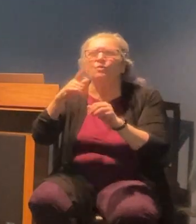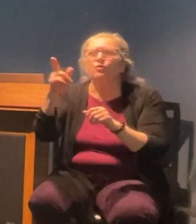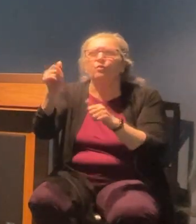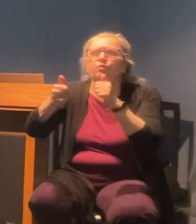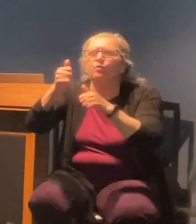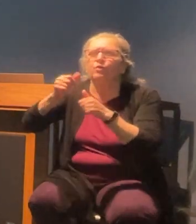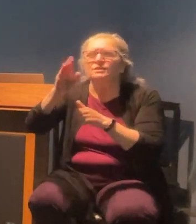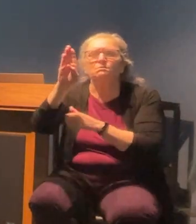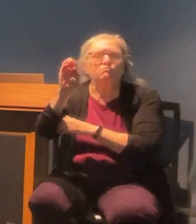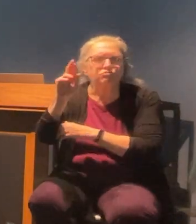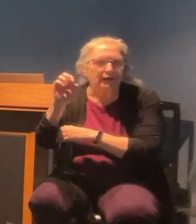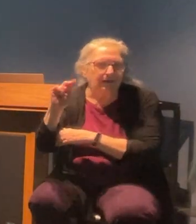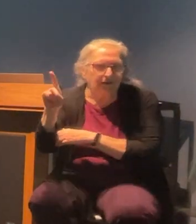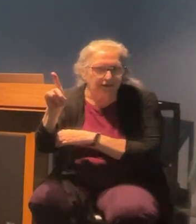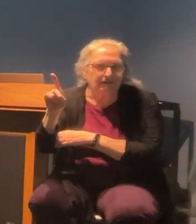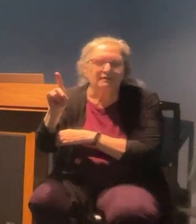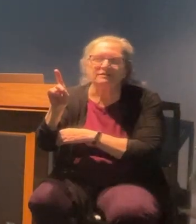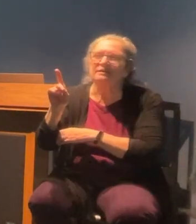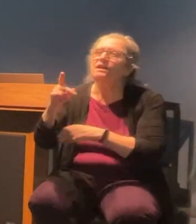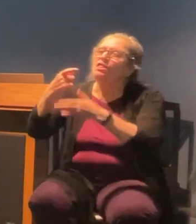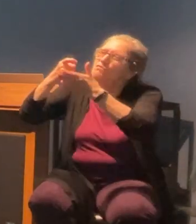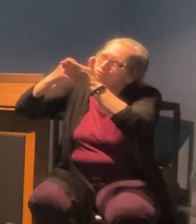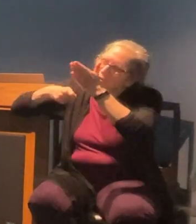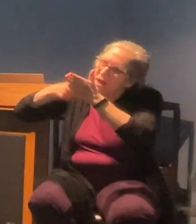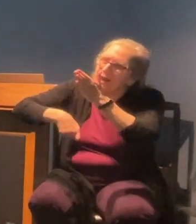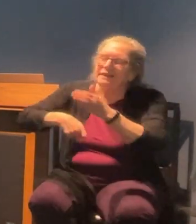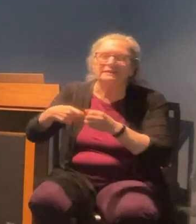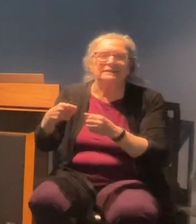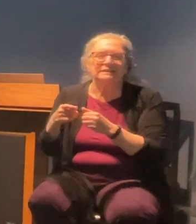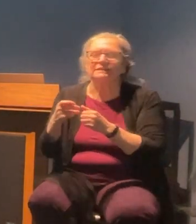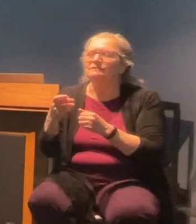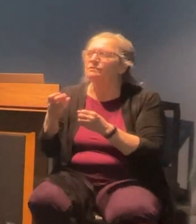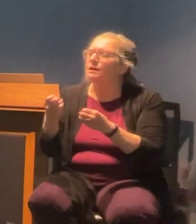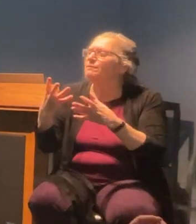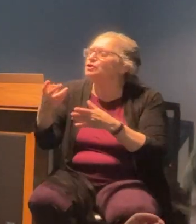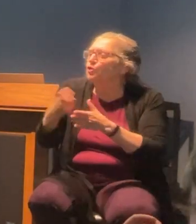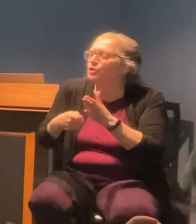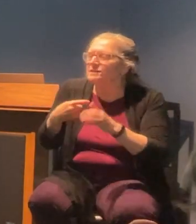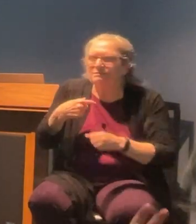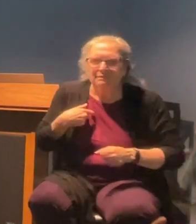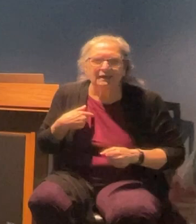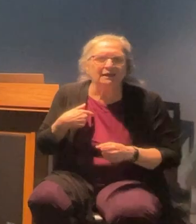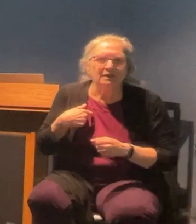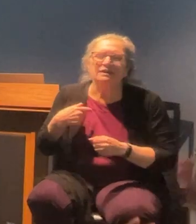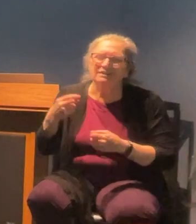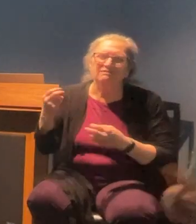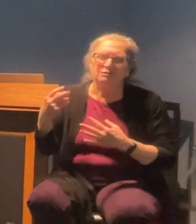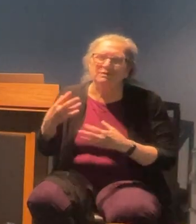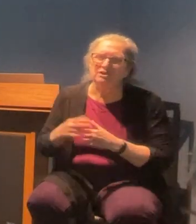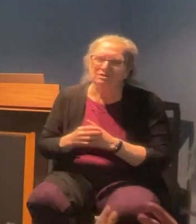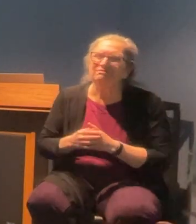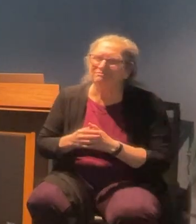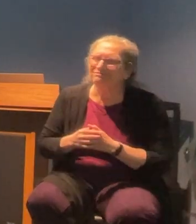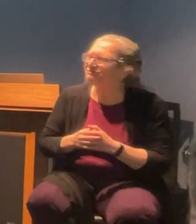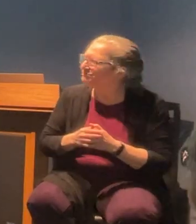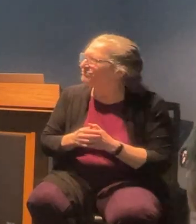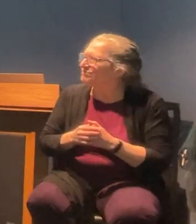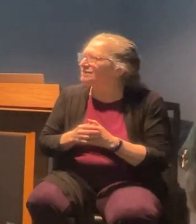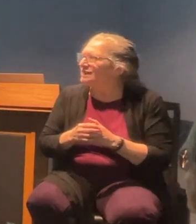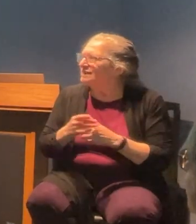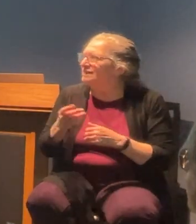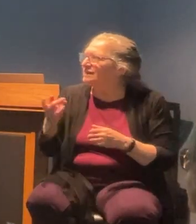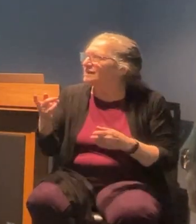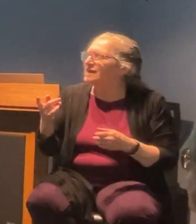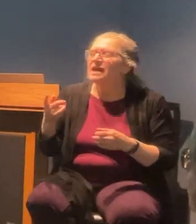is the price, how much it cost me, where is it made, and what is it made of. And I added